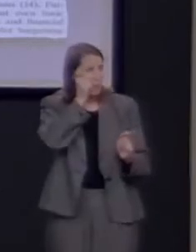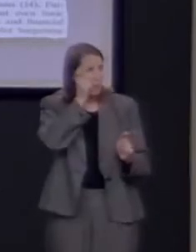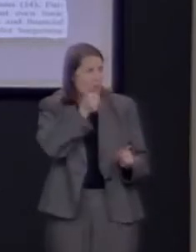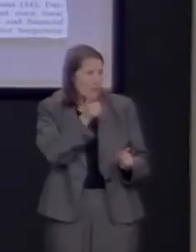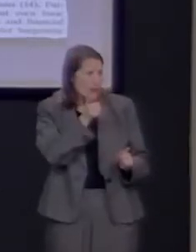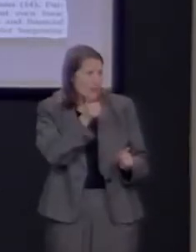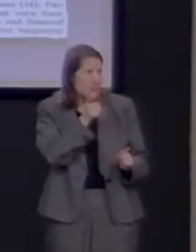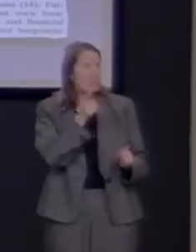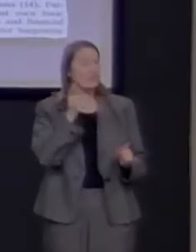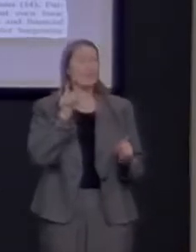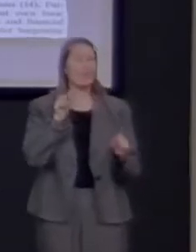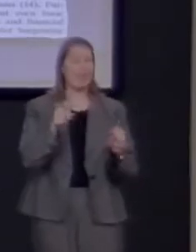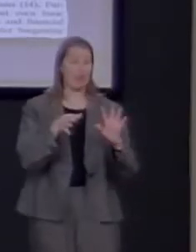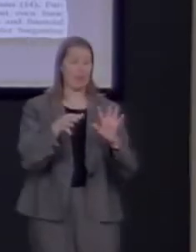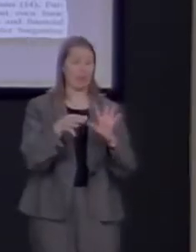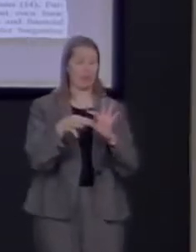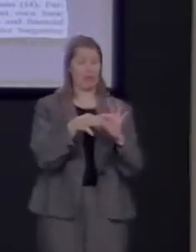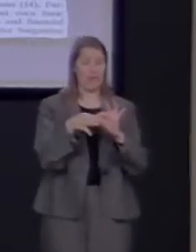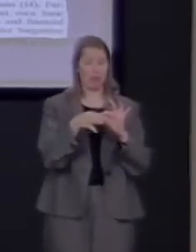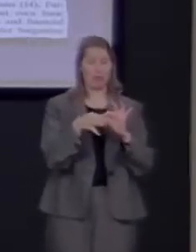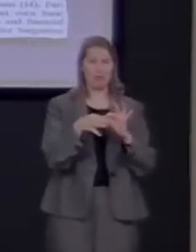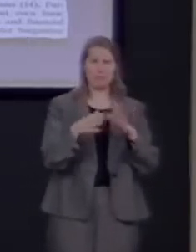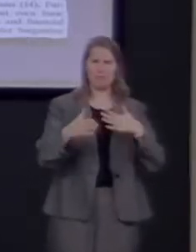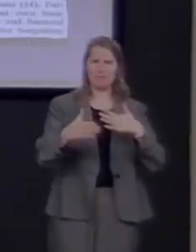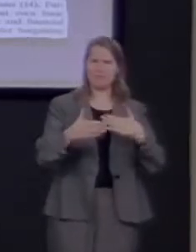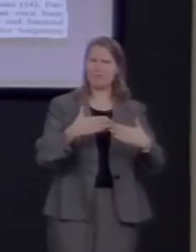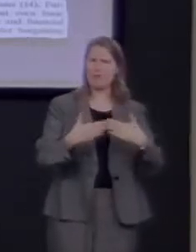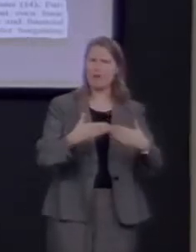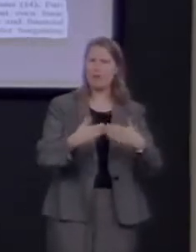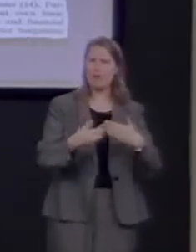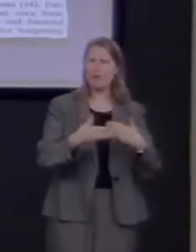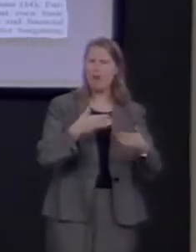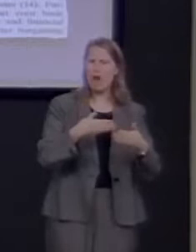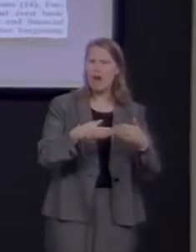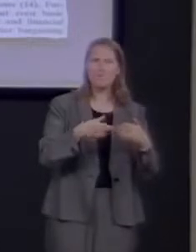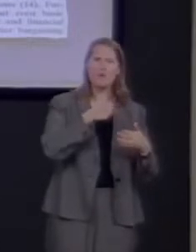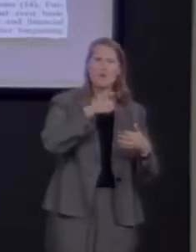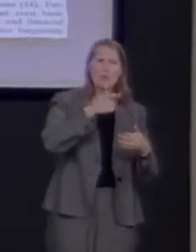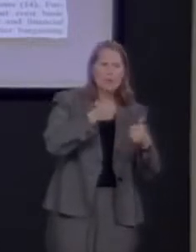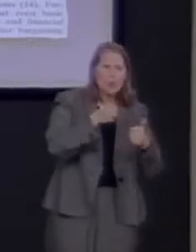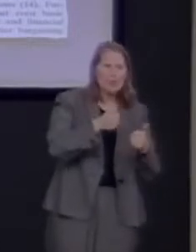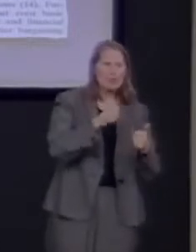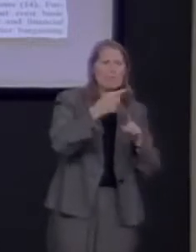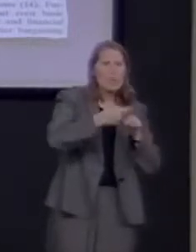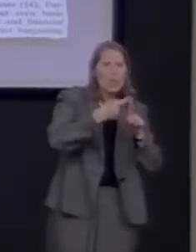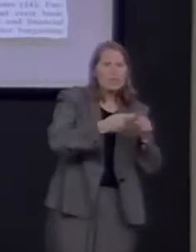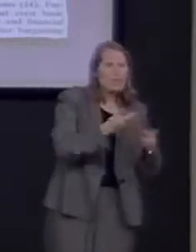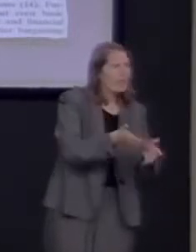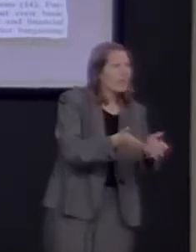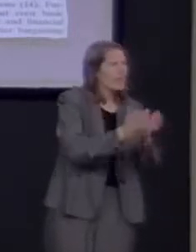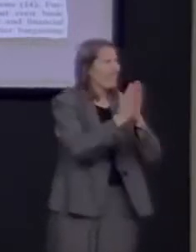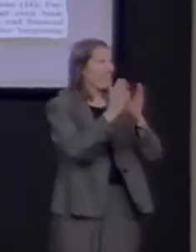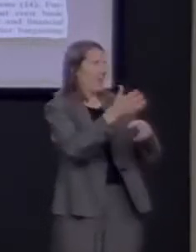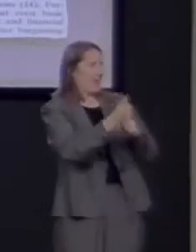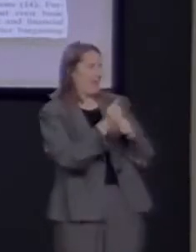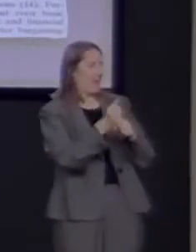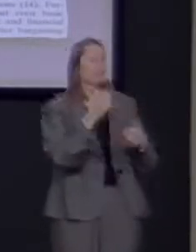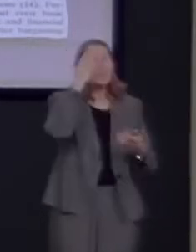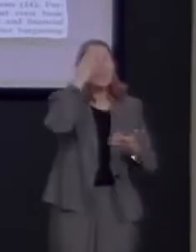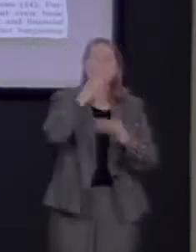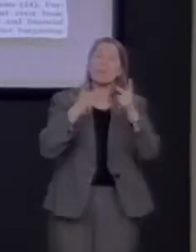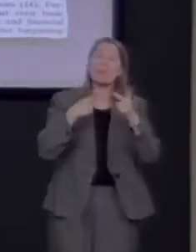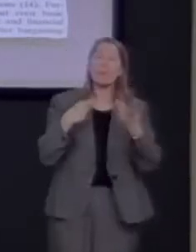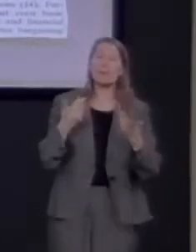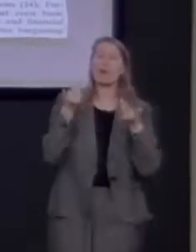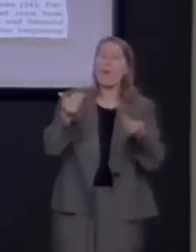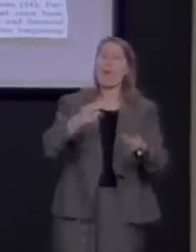was independent of the individual's choice of the original mortgage package. So even if you chose a very